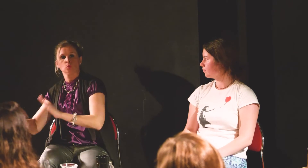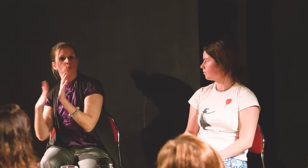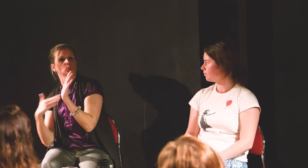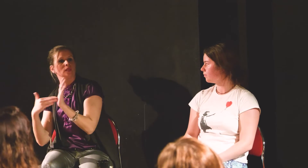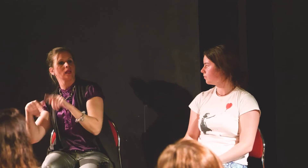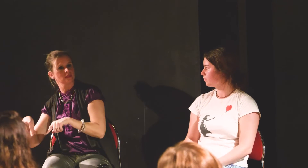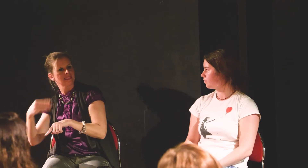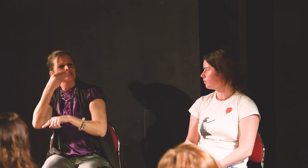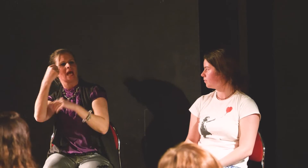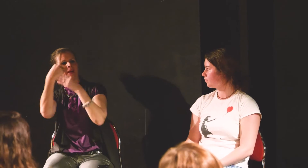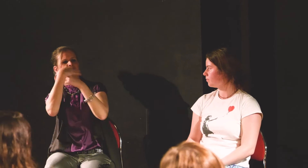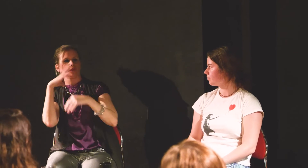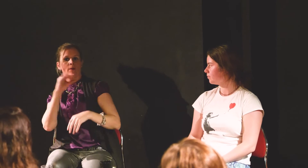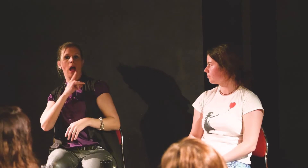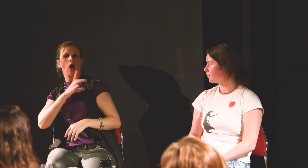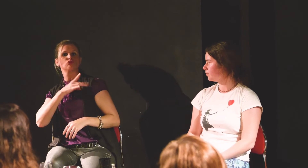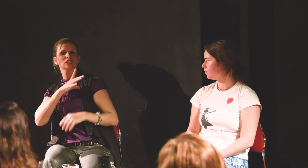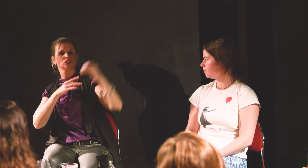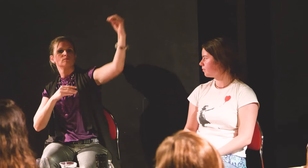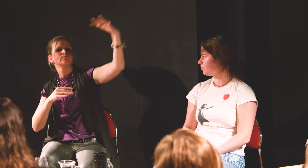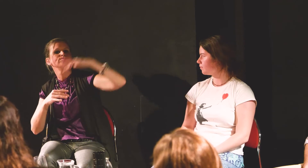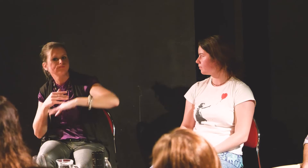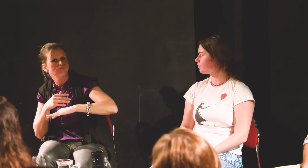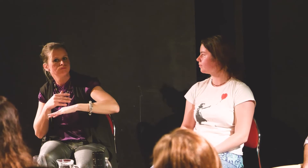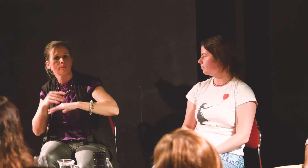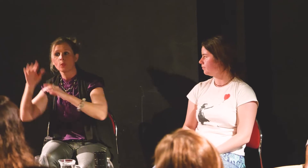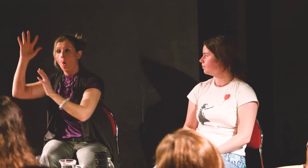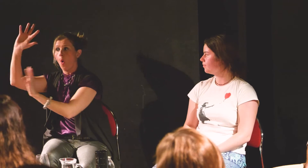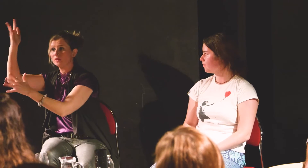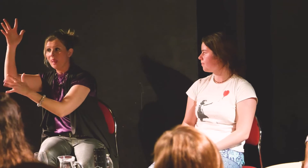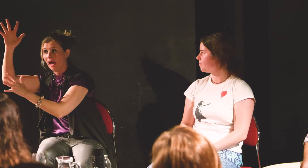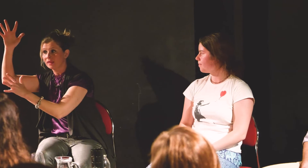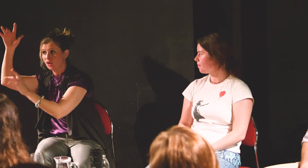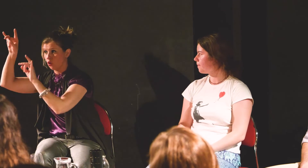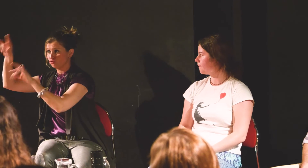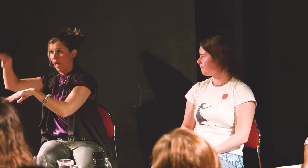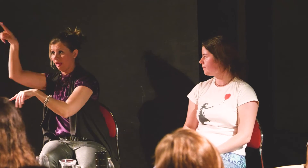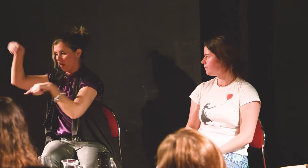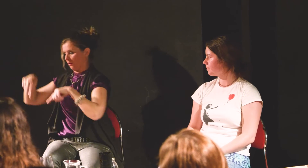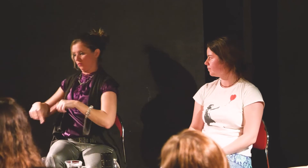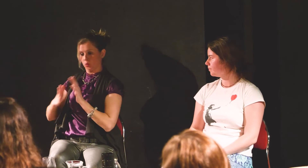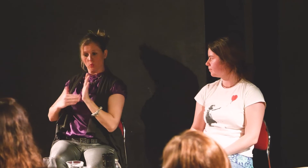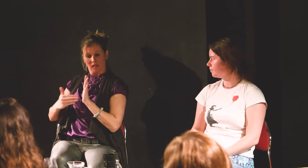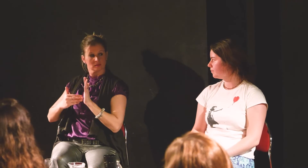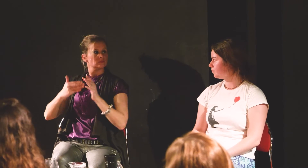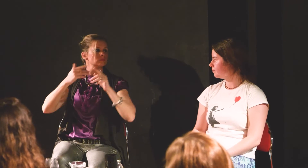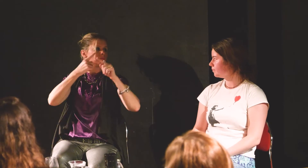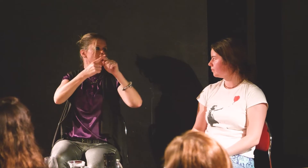We have been influenced by British, though BSL, and Irish, now Auslan, which is Australian Sign Language,